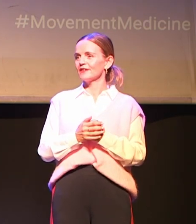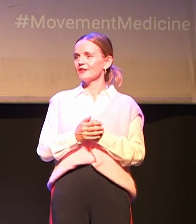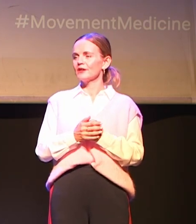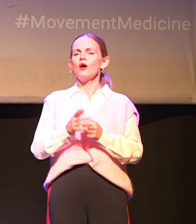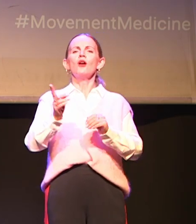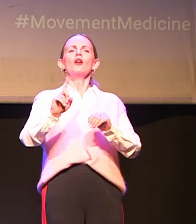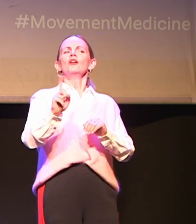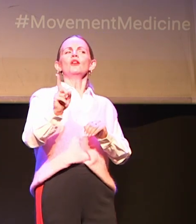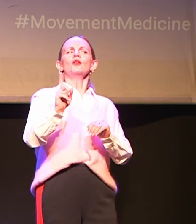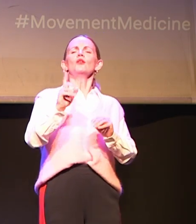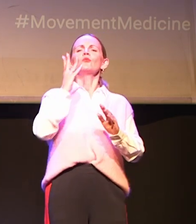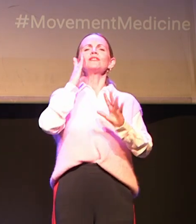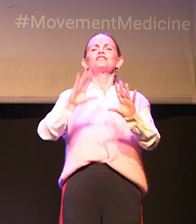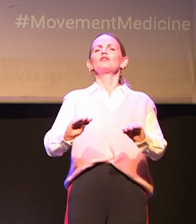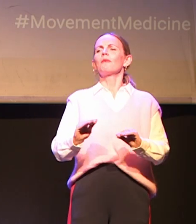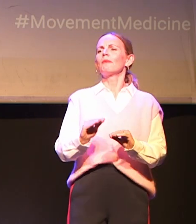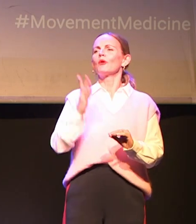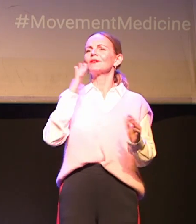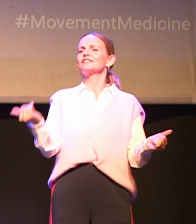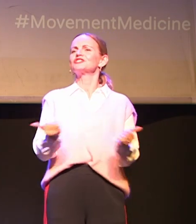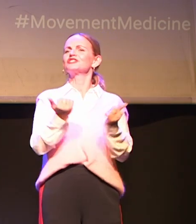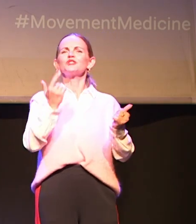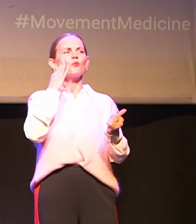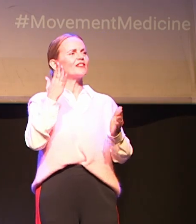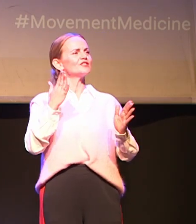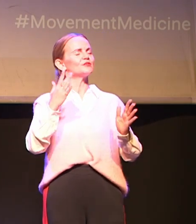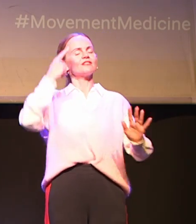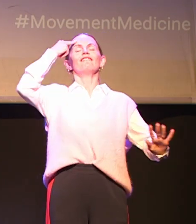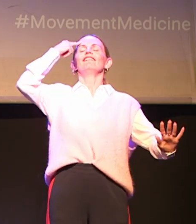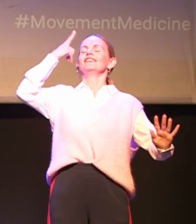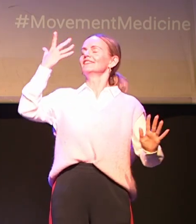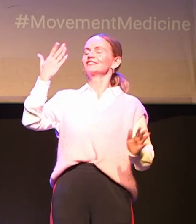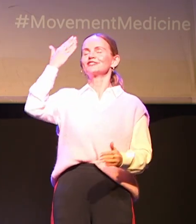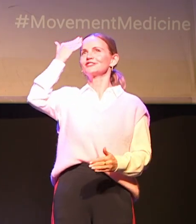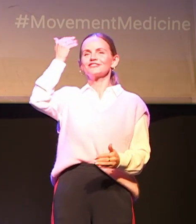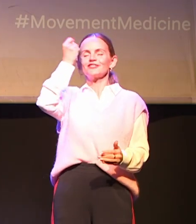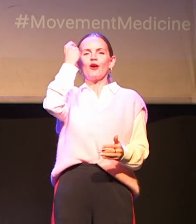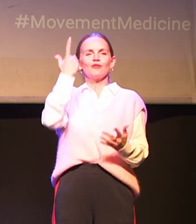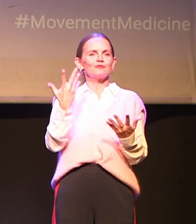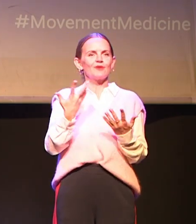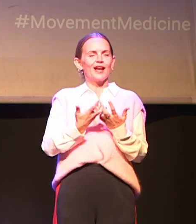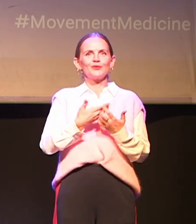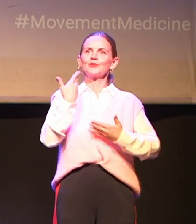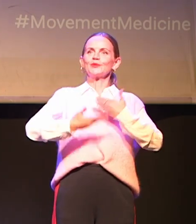well, at what point does it stop? What point do you just get the hang of this thing?